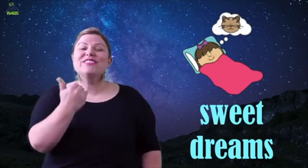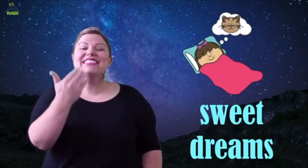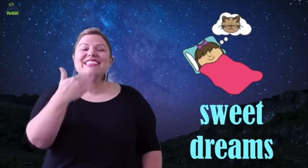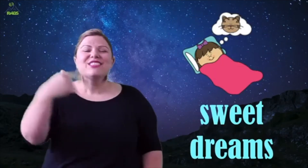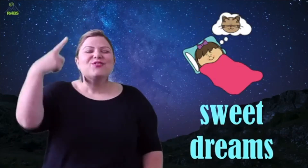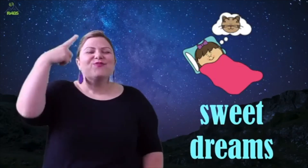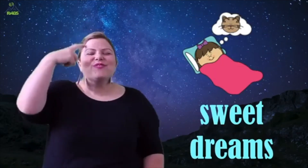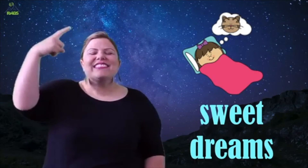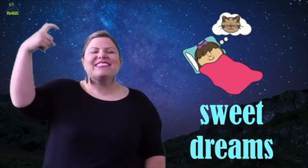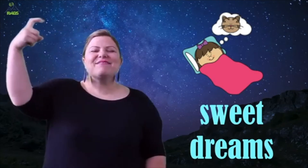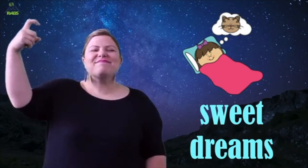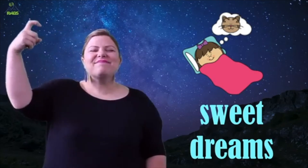Sweet dreams.